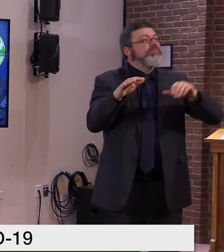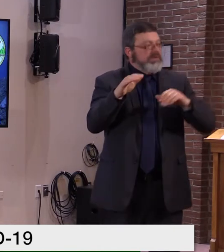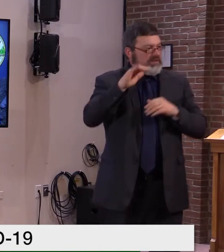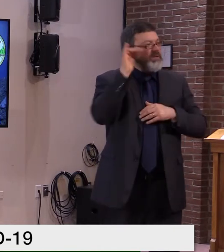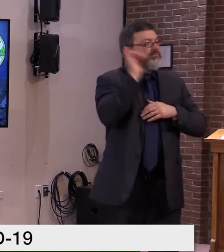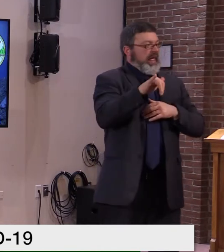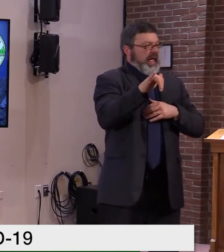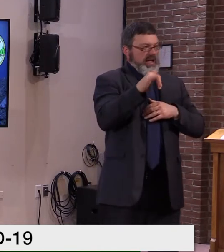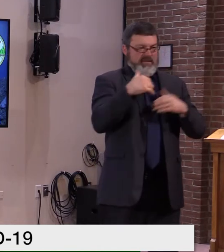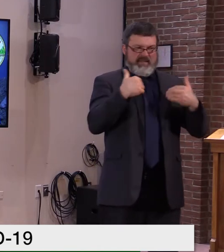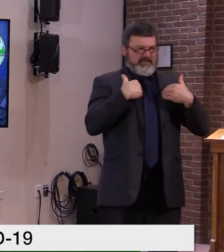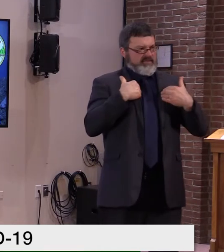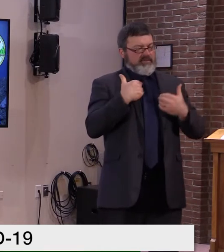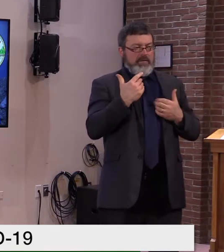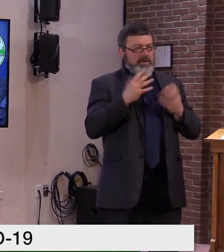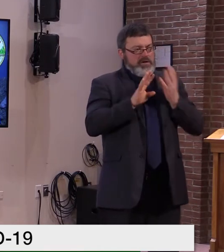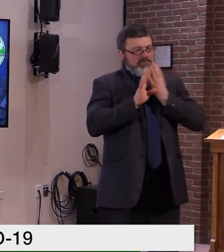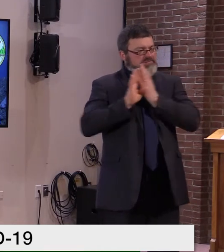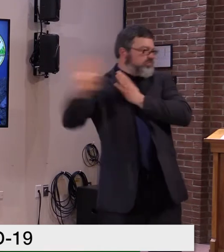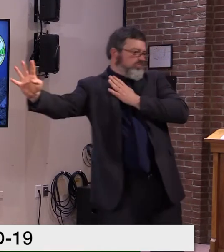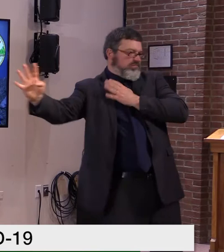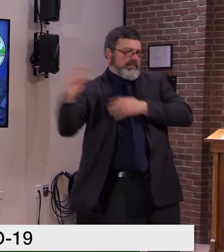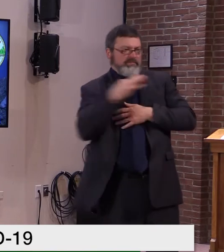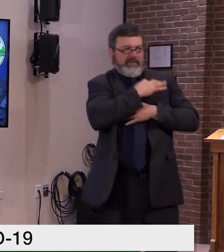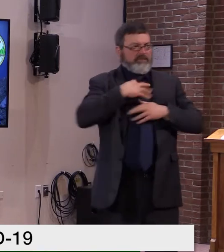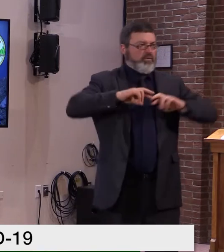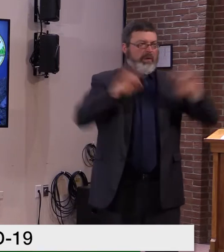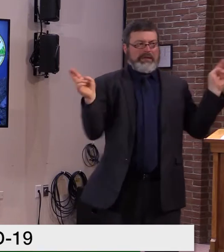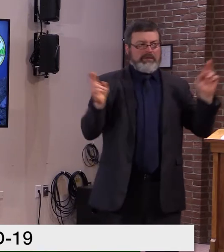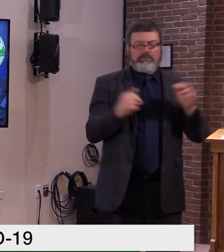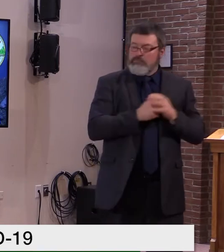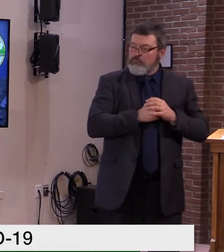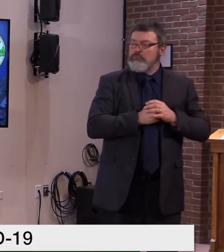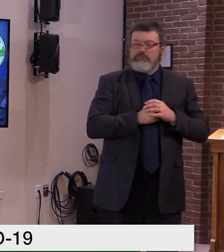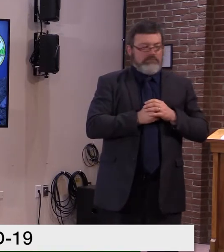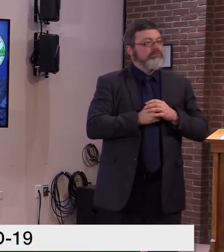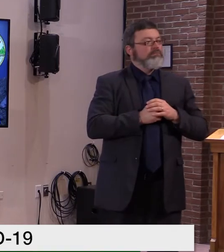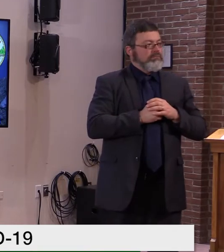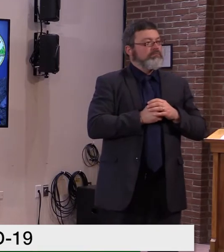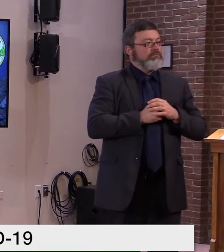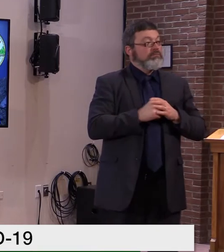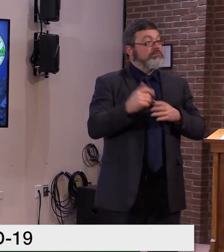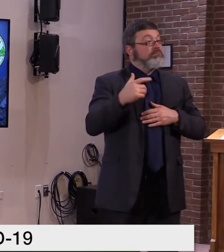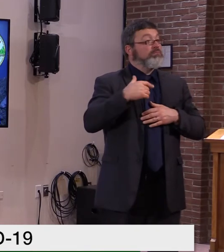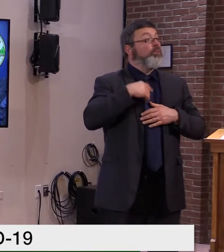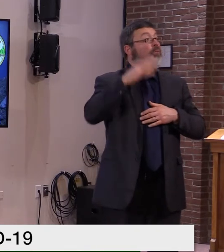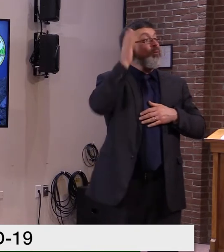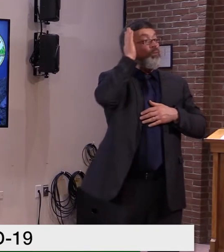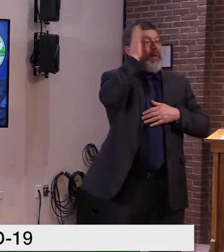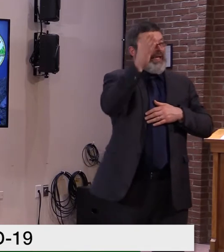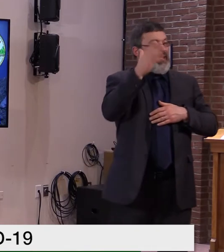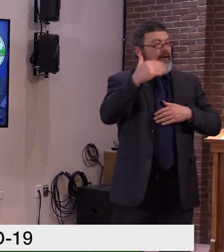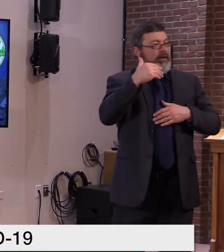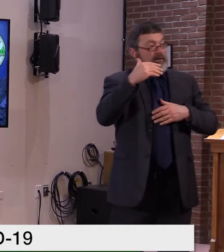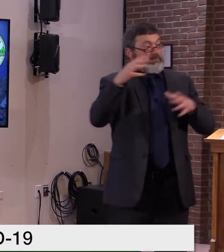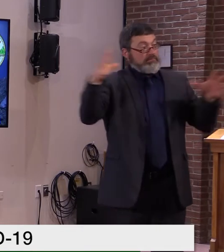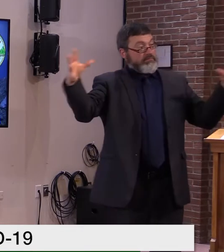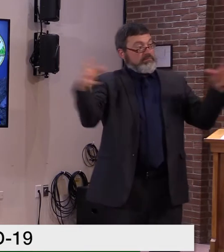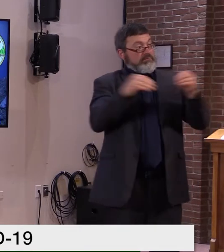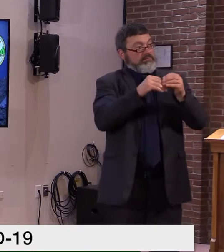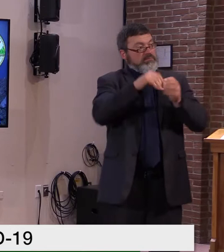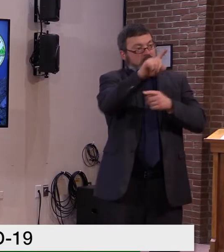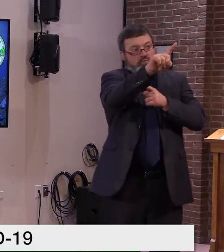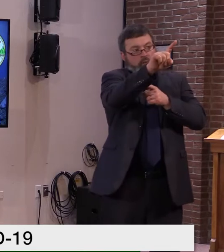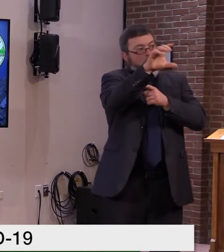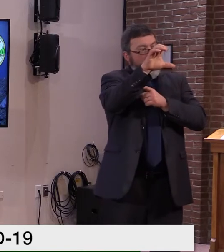staff to assist in this effort. We're currently on track to have a total of 100 FTEs or 72 staff per